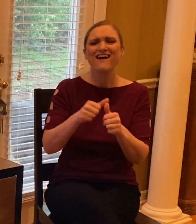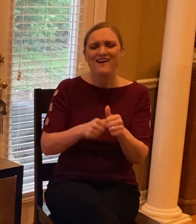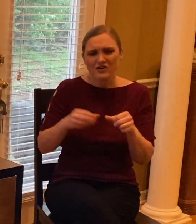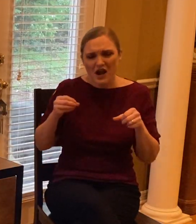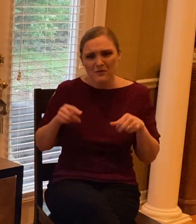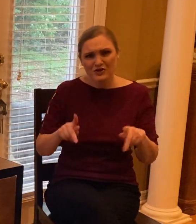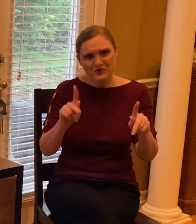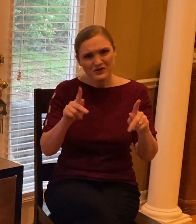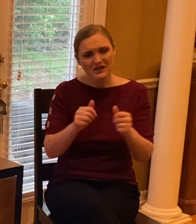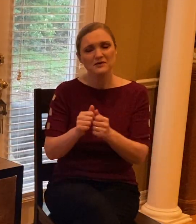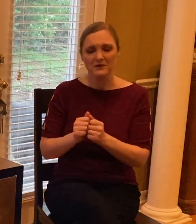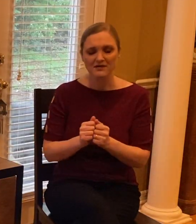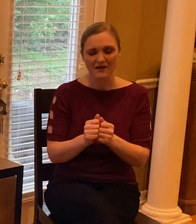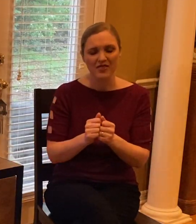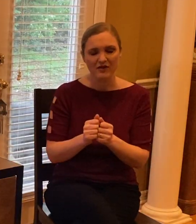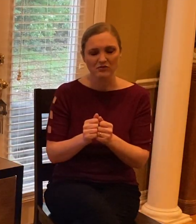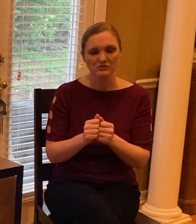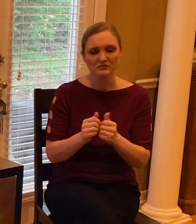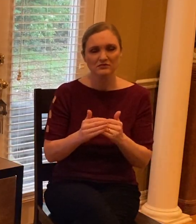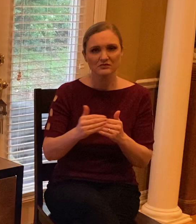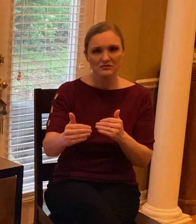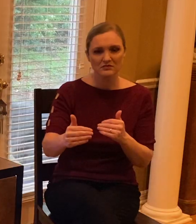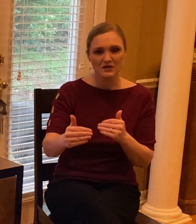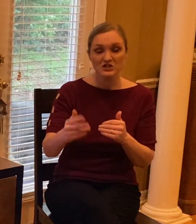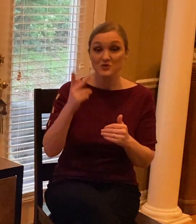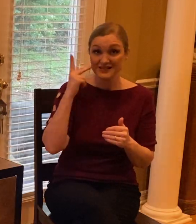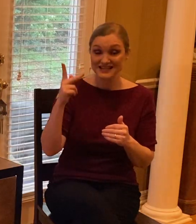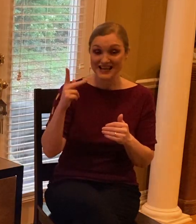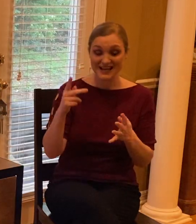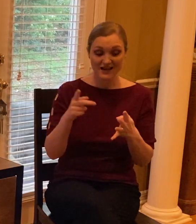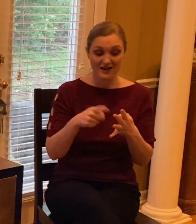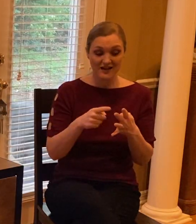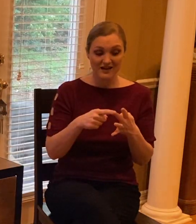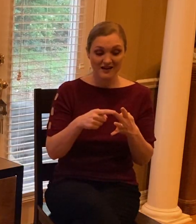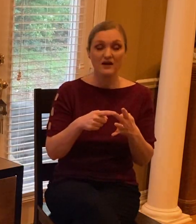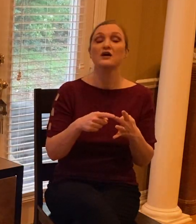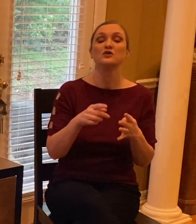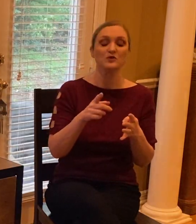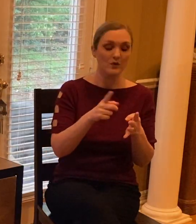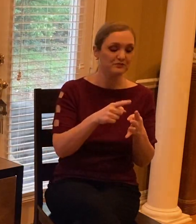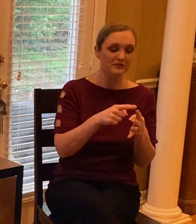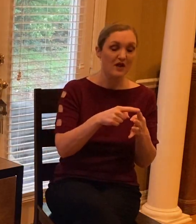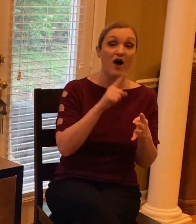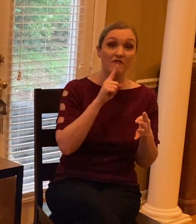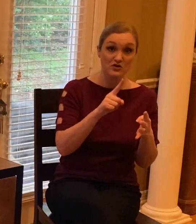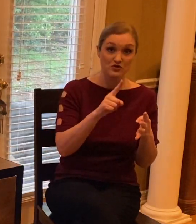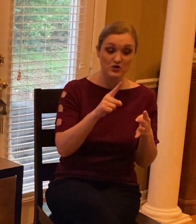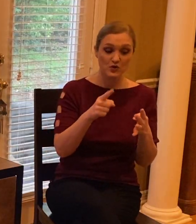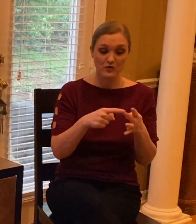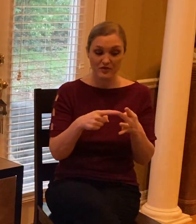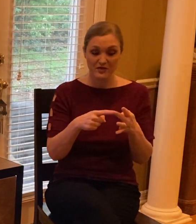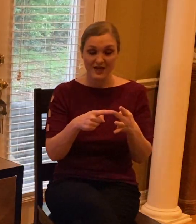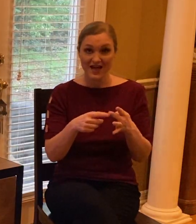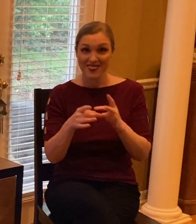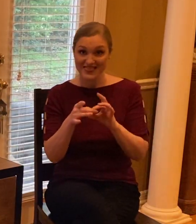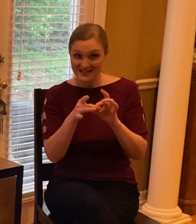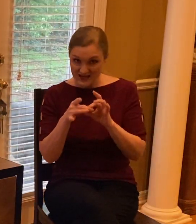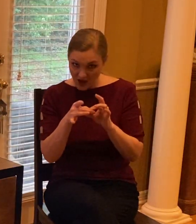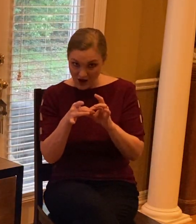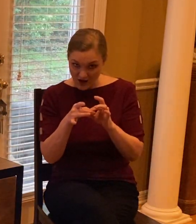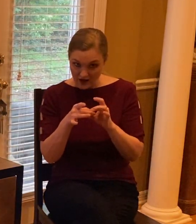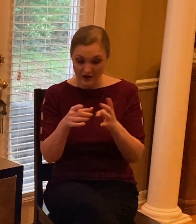brothers and sisters in Christ. So we see that they were dedicated to the truth that comes from God's word. They were dedicated to the tie